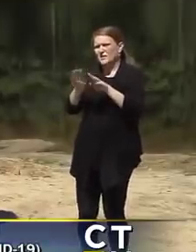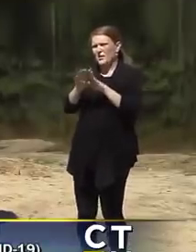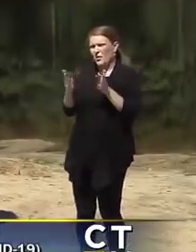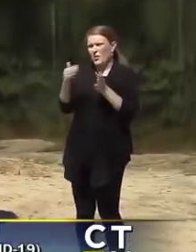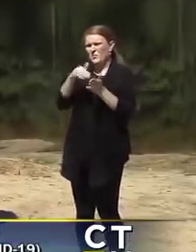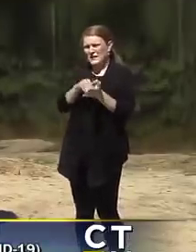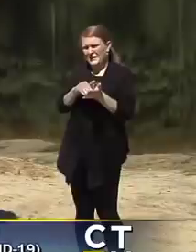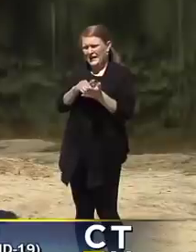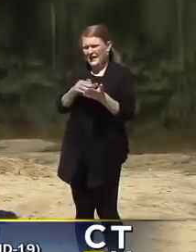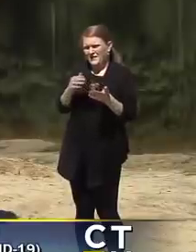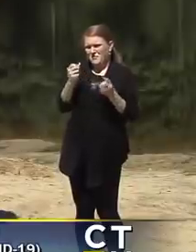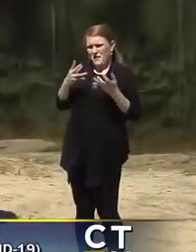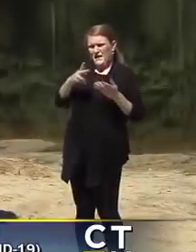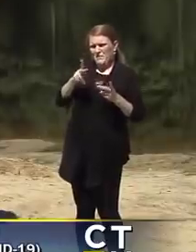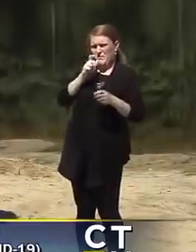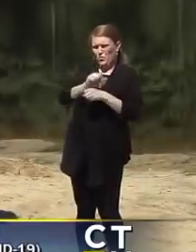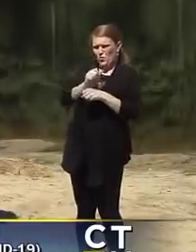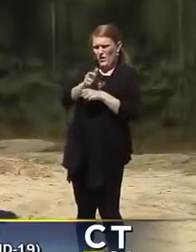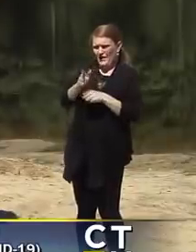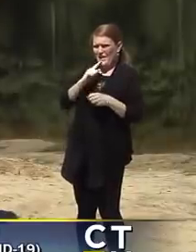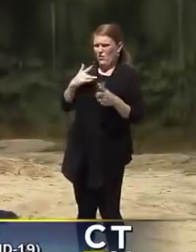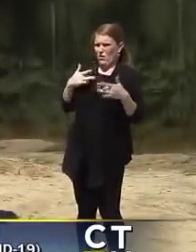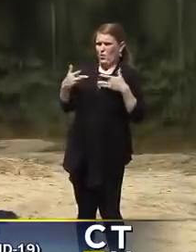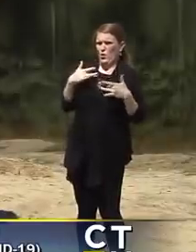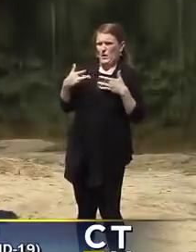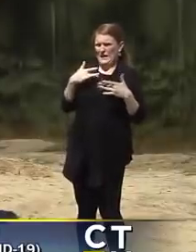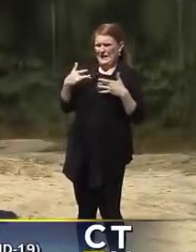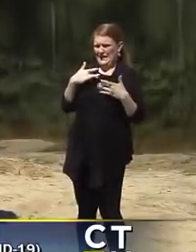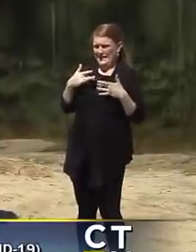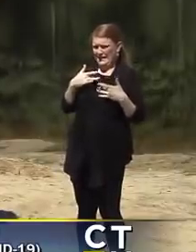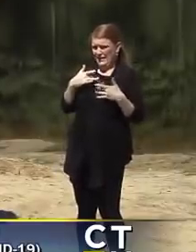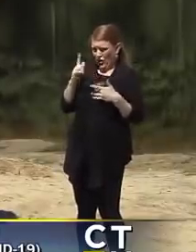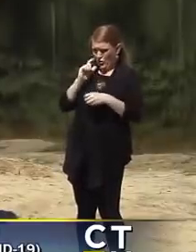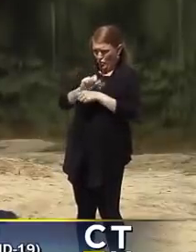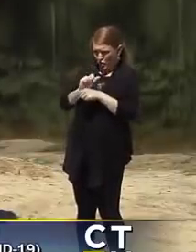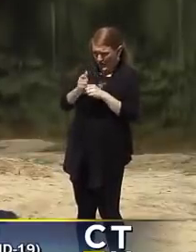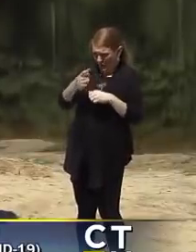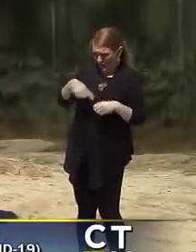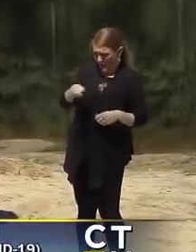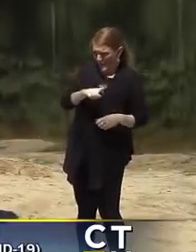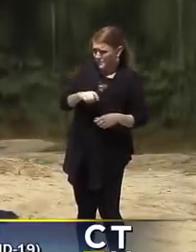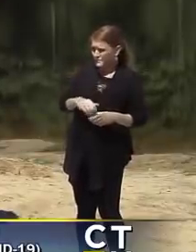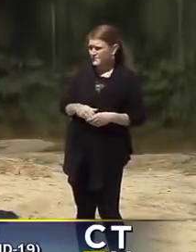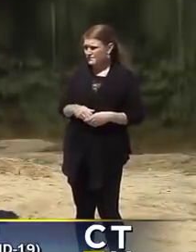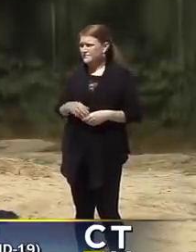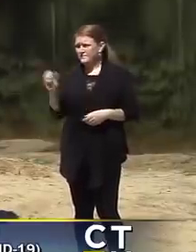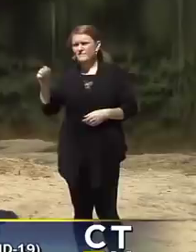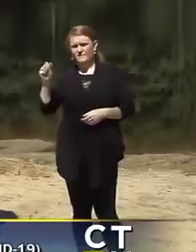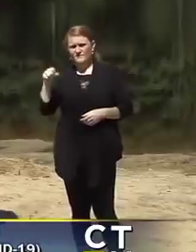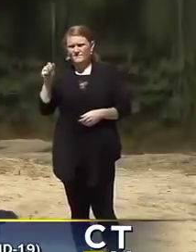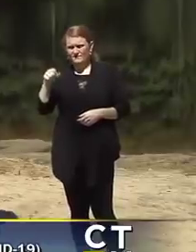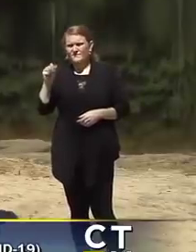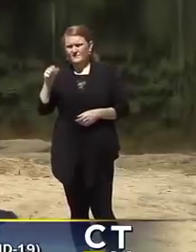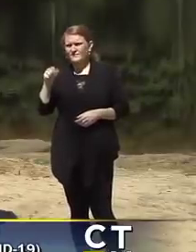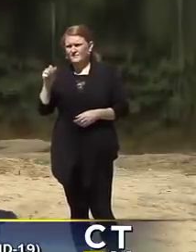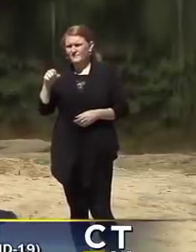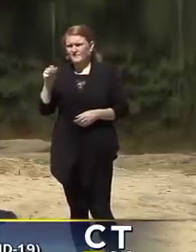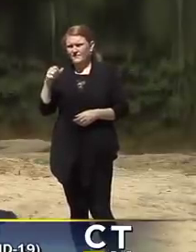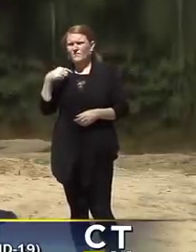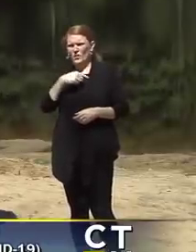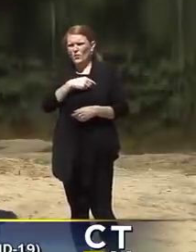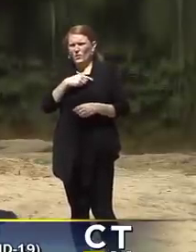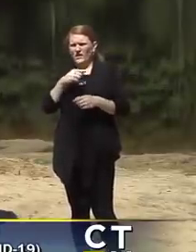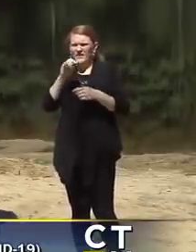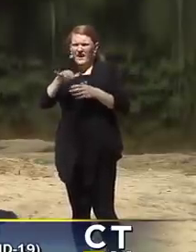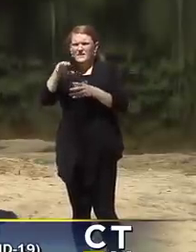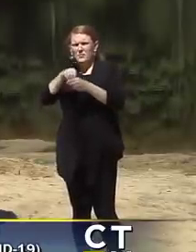hotel industry and hospitality industry to kind of... Yeah, we are. As you know, that was part of our June 20. We called it accommodations. I didn't know what